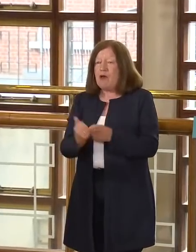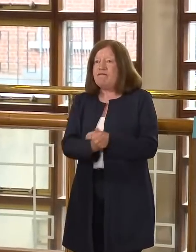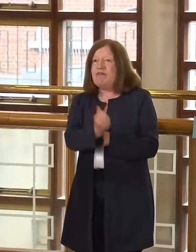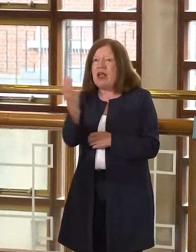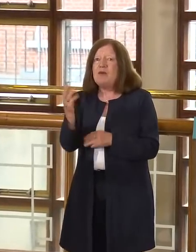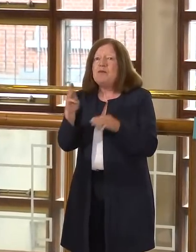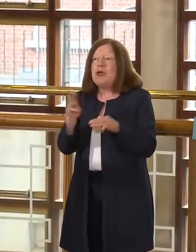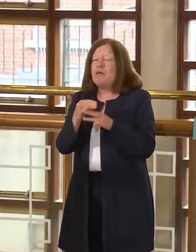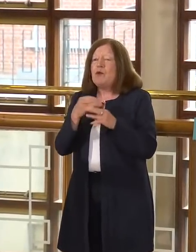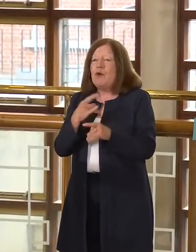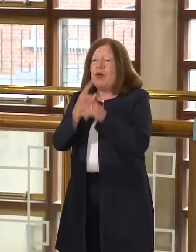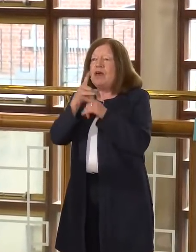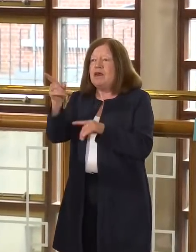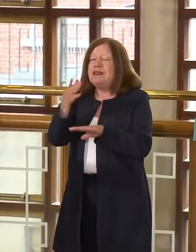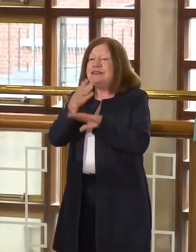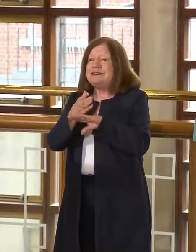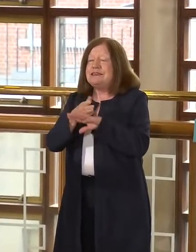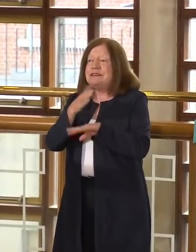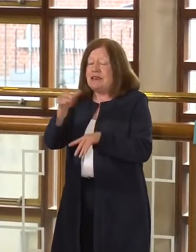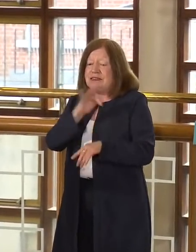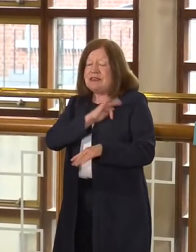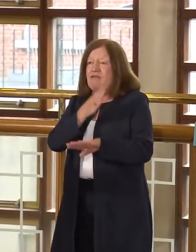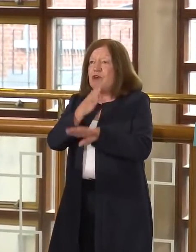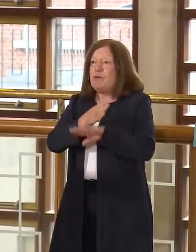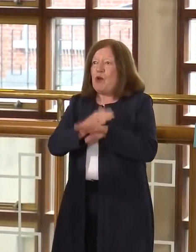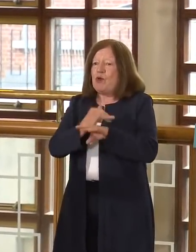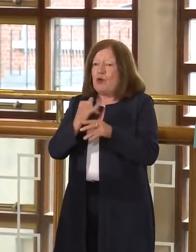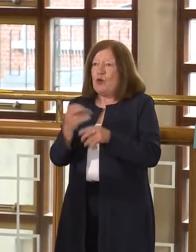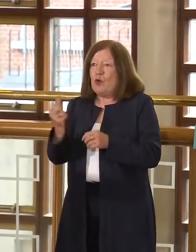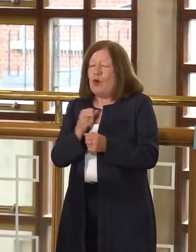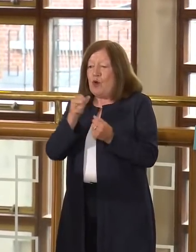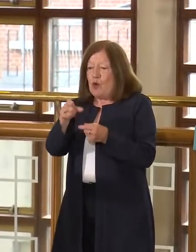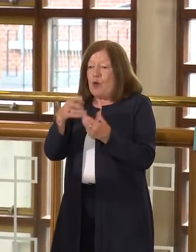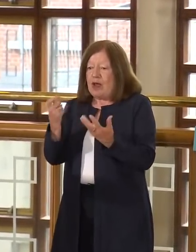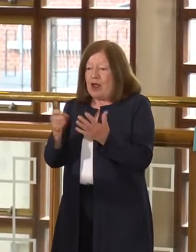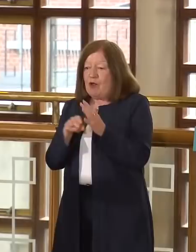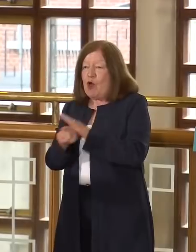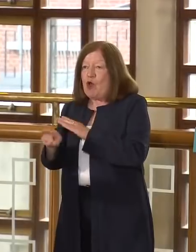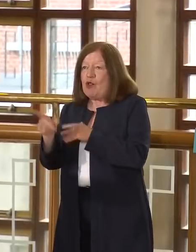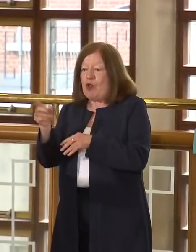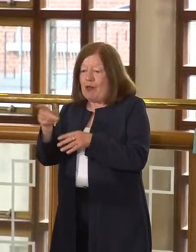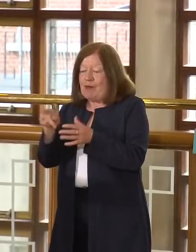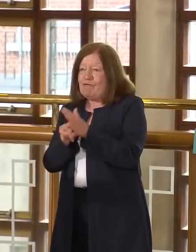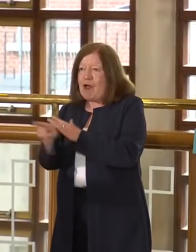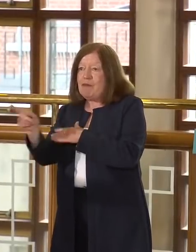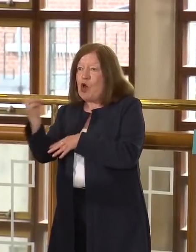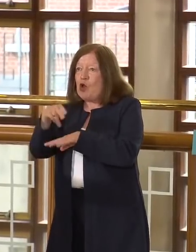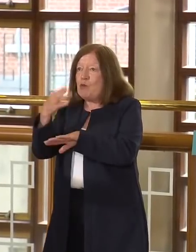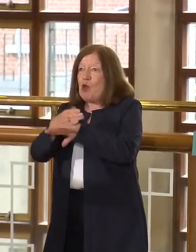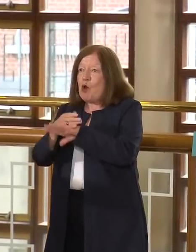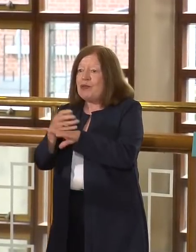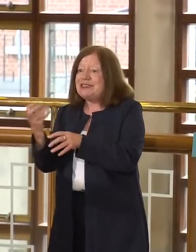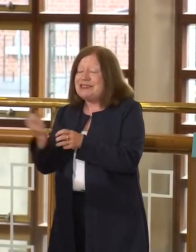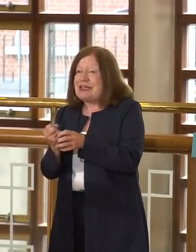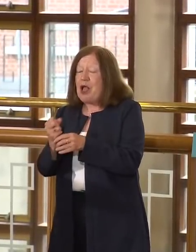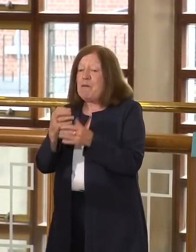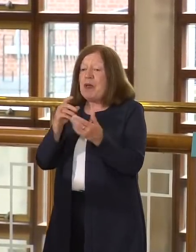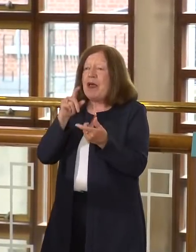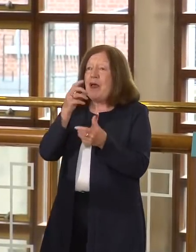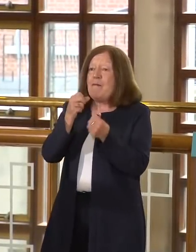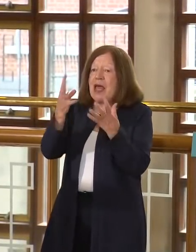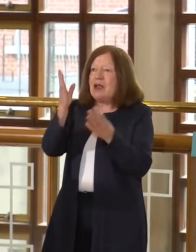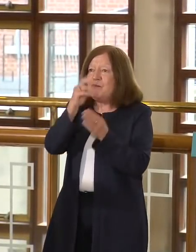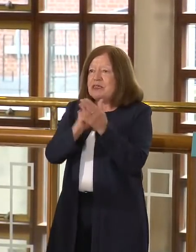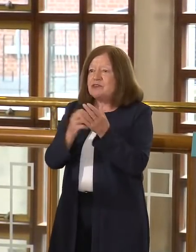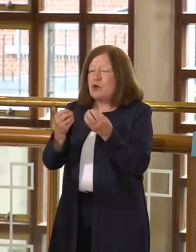to people to assist self-employed recipients who are exiting the pandemic unemployment scheme. So many small business owners